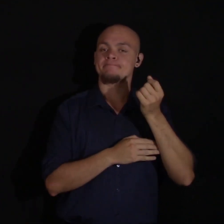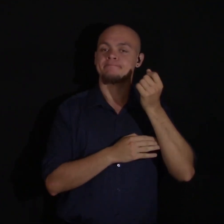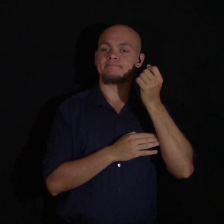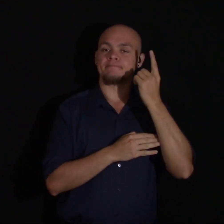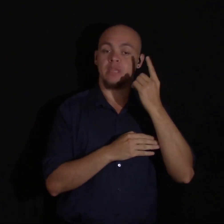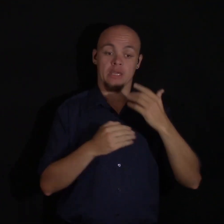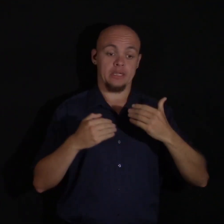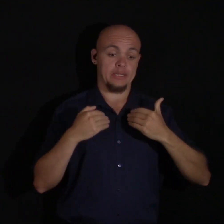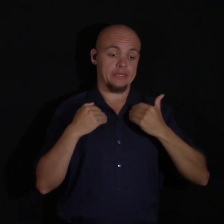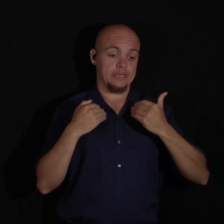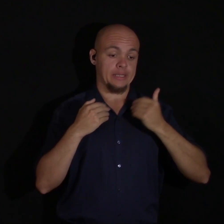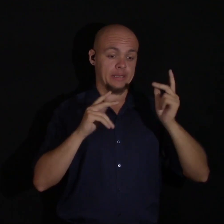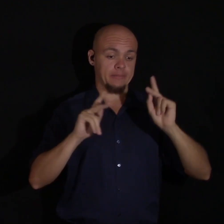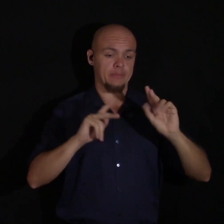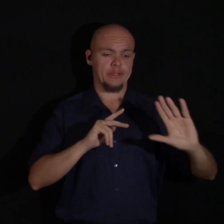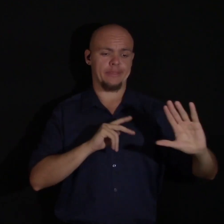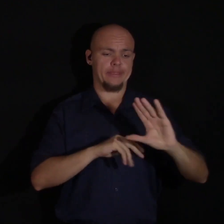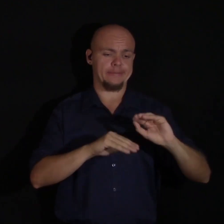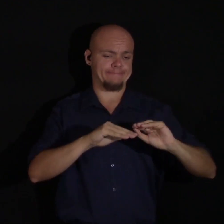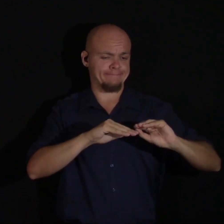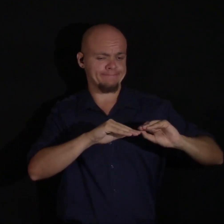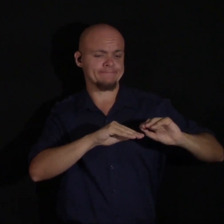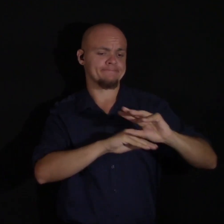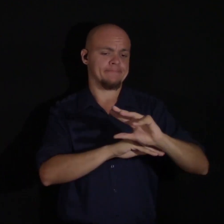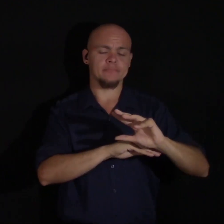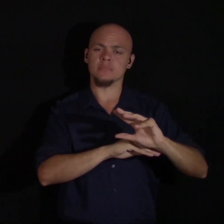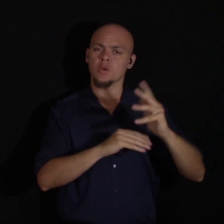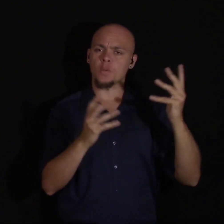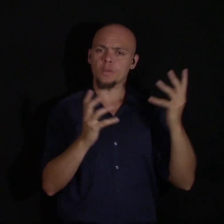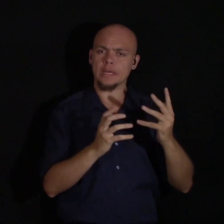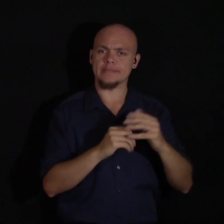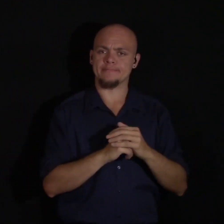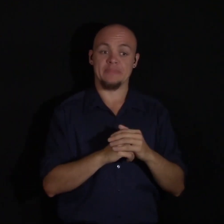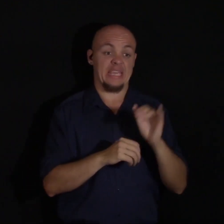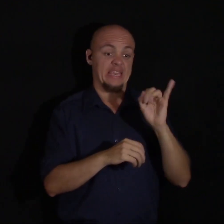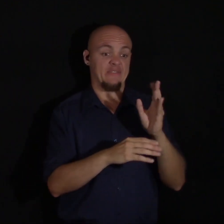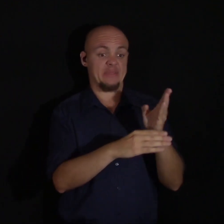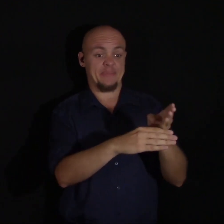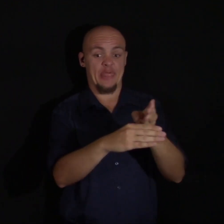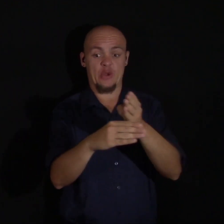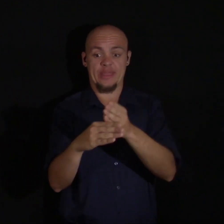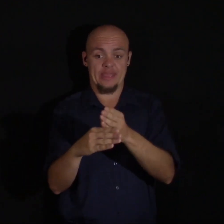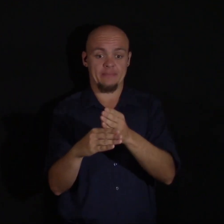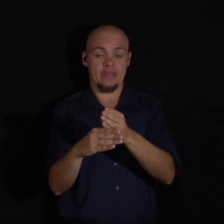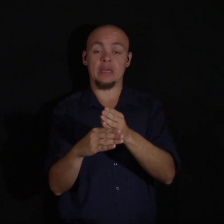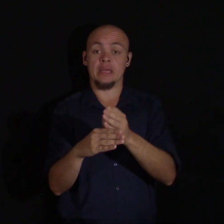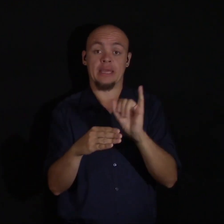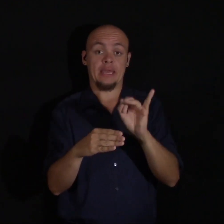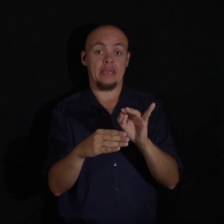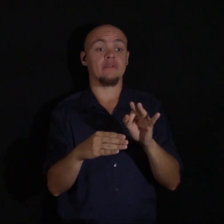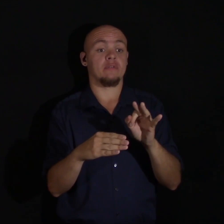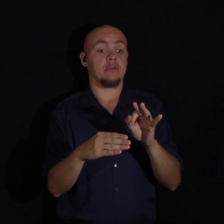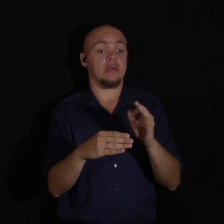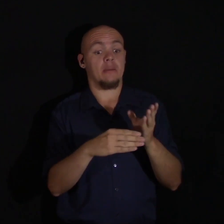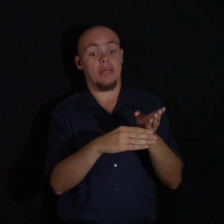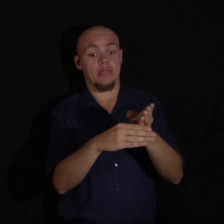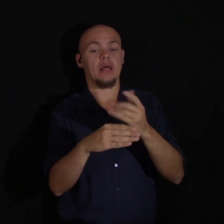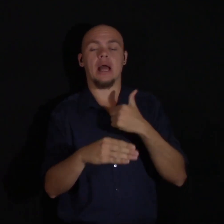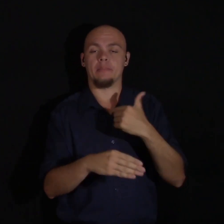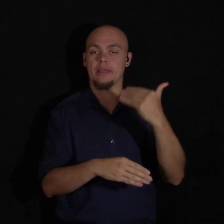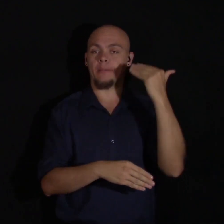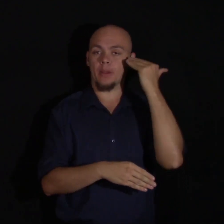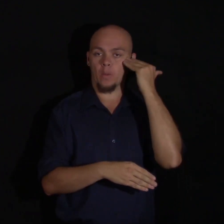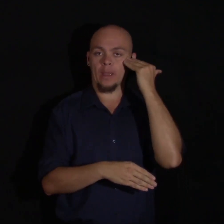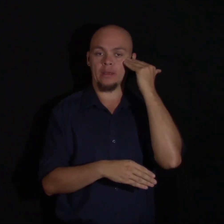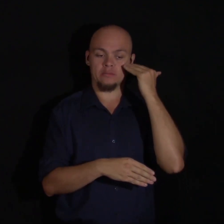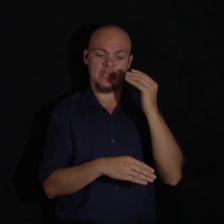affecting young people. What is bothering them? And if it's bothering them, then it means that I need to be aware and do